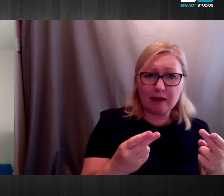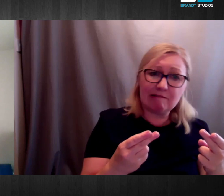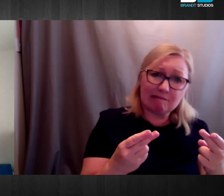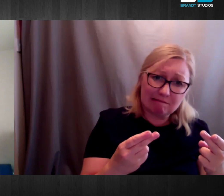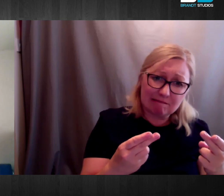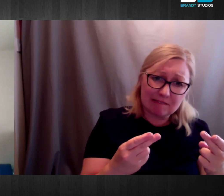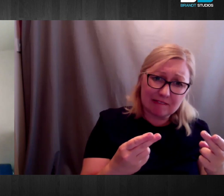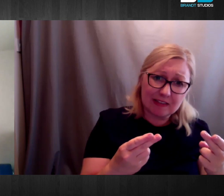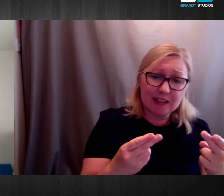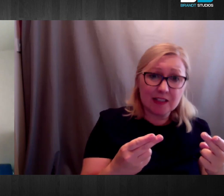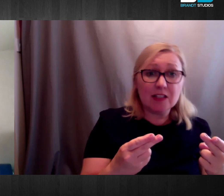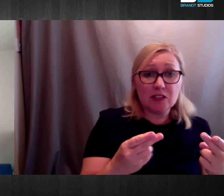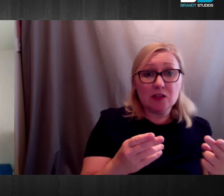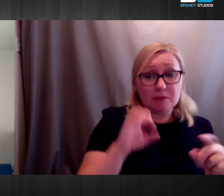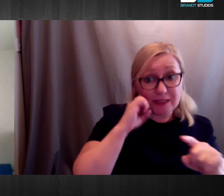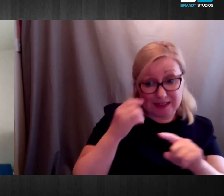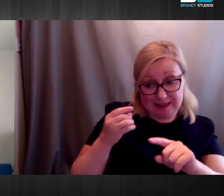and in particular where